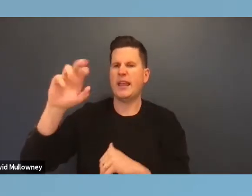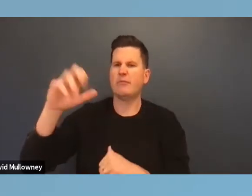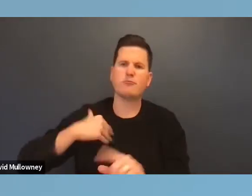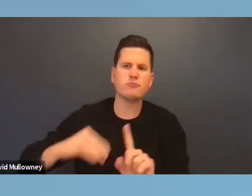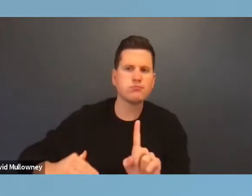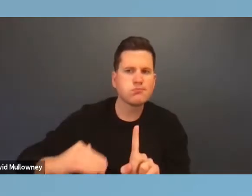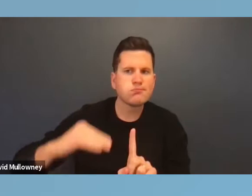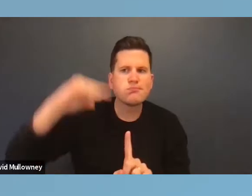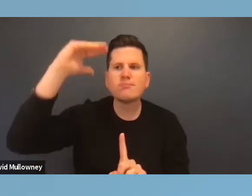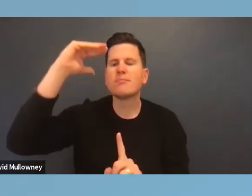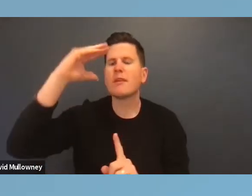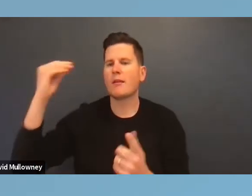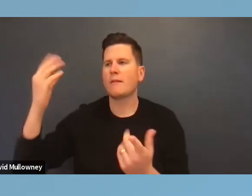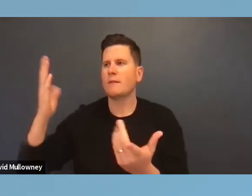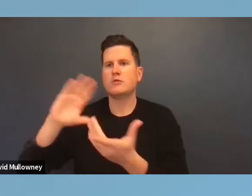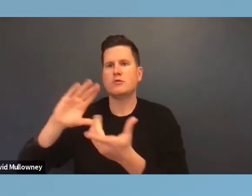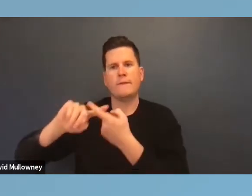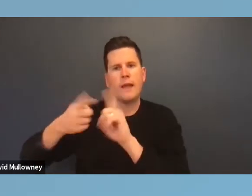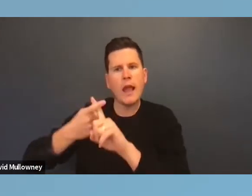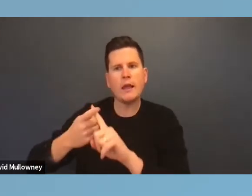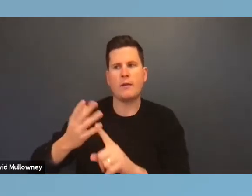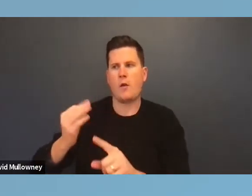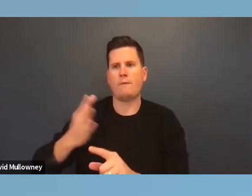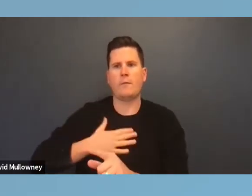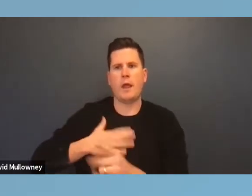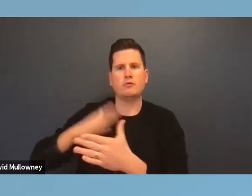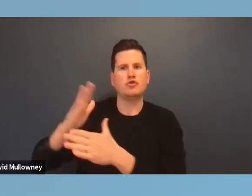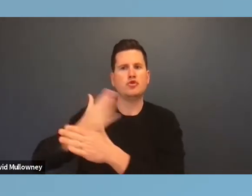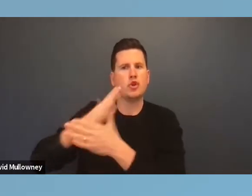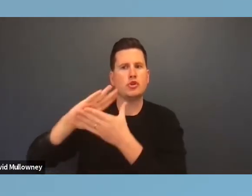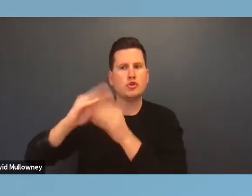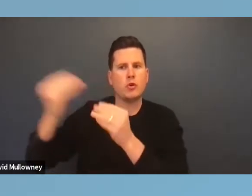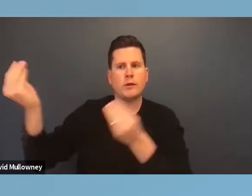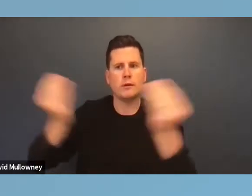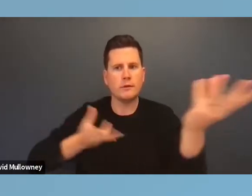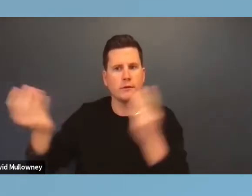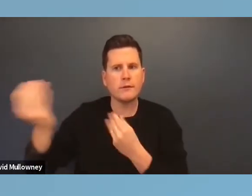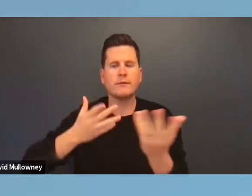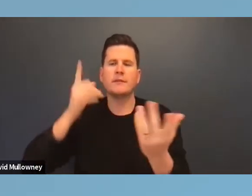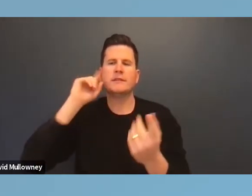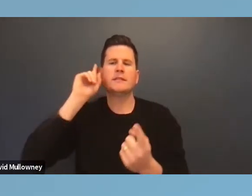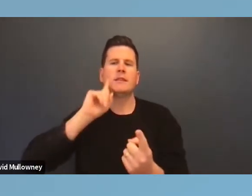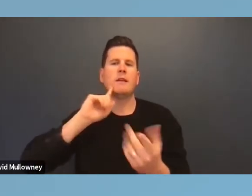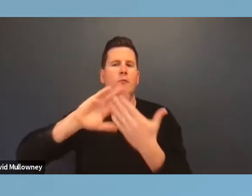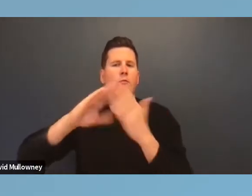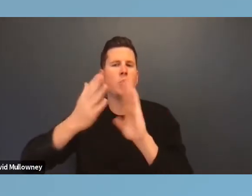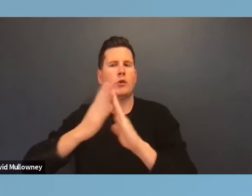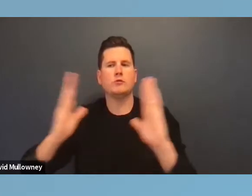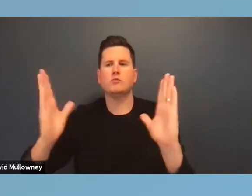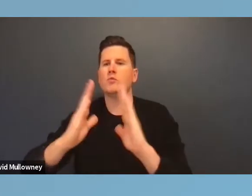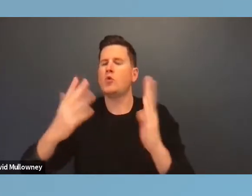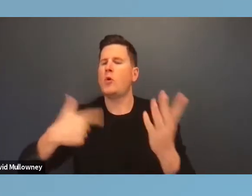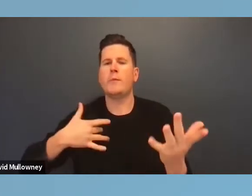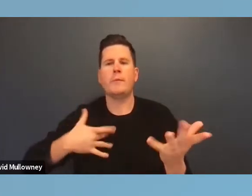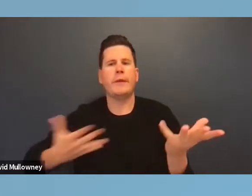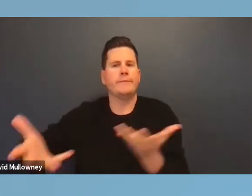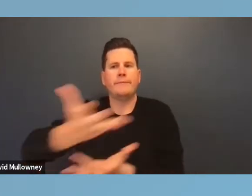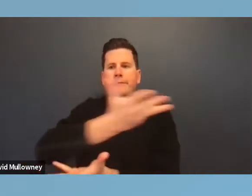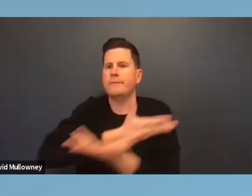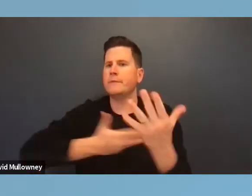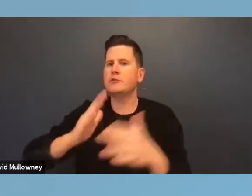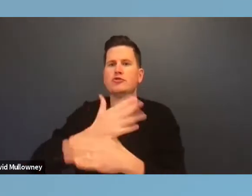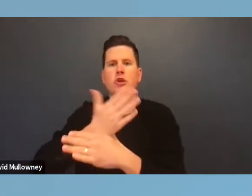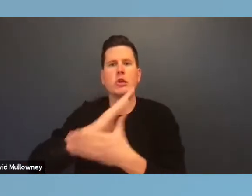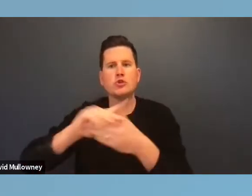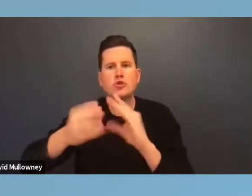system, growing up, and the experiences my friends have shared with me. And the deaf community is so